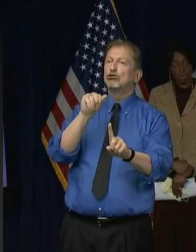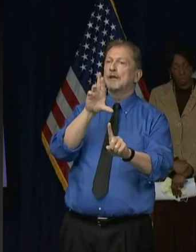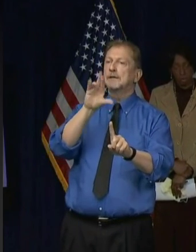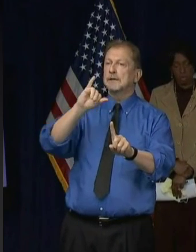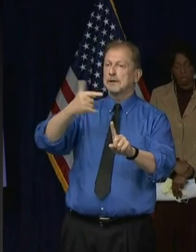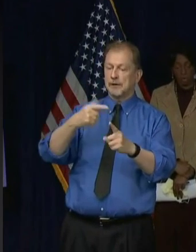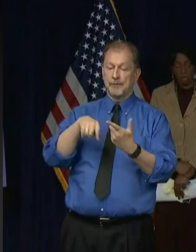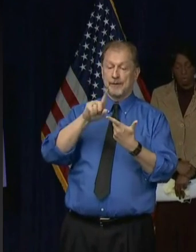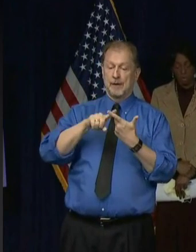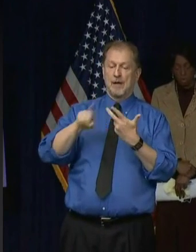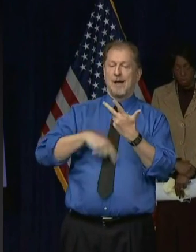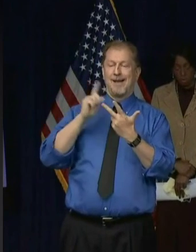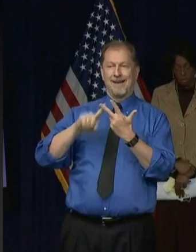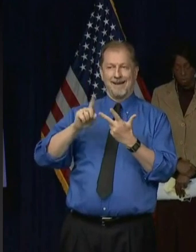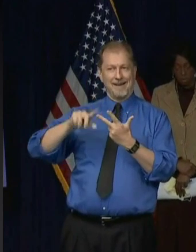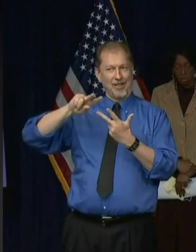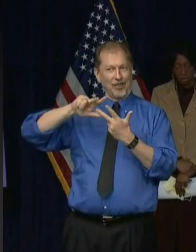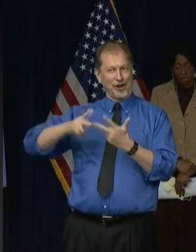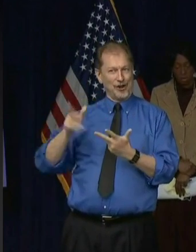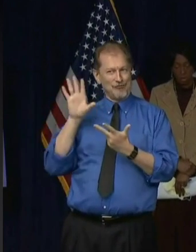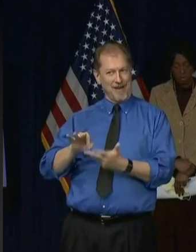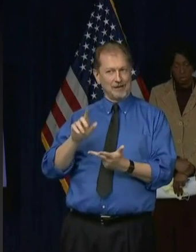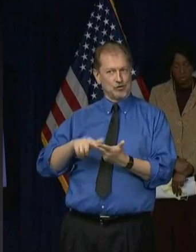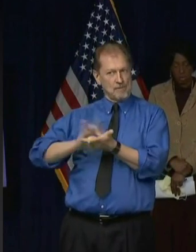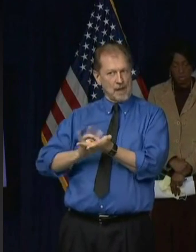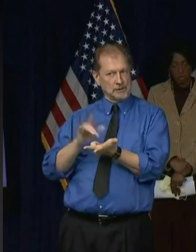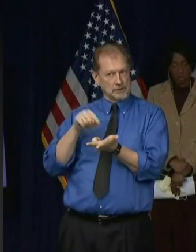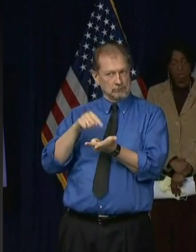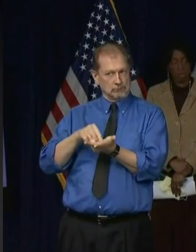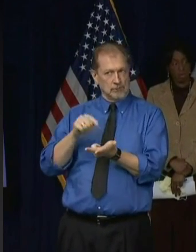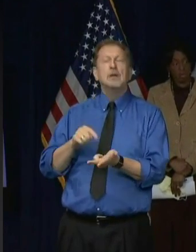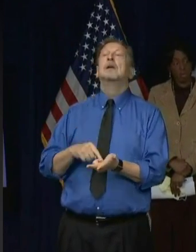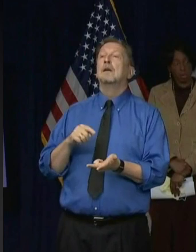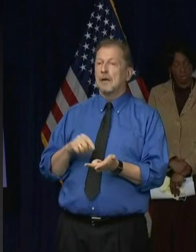a therapy or treatment that will diminish people's